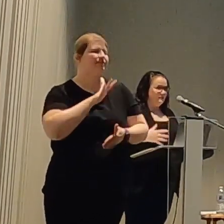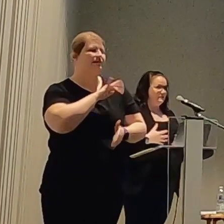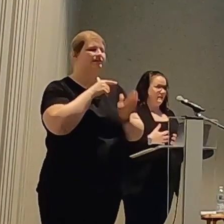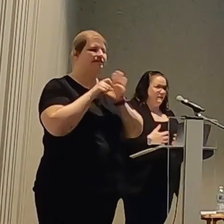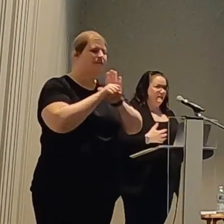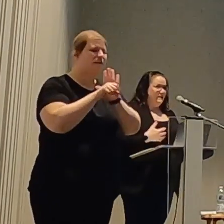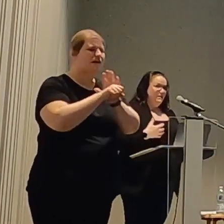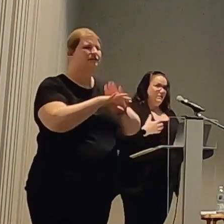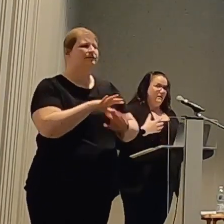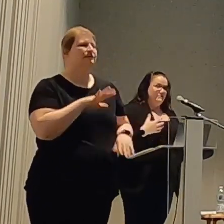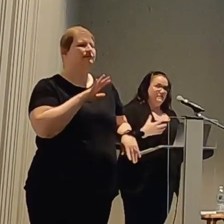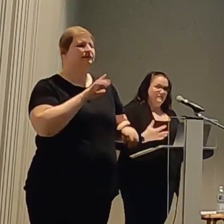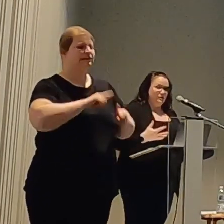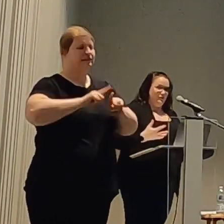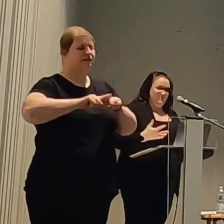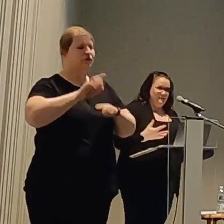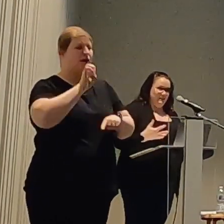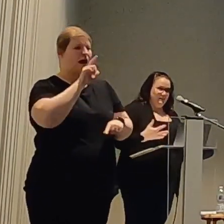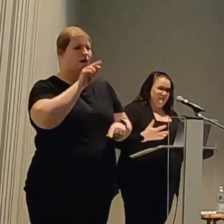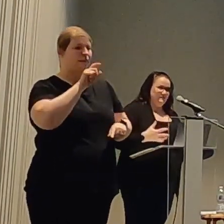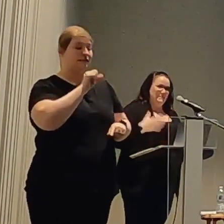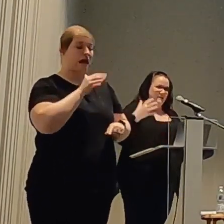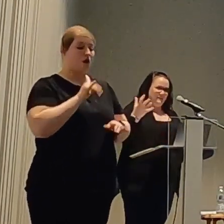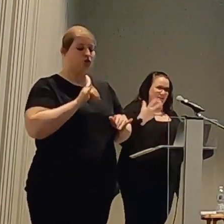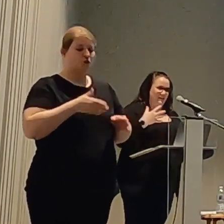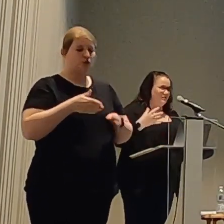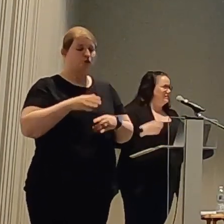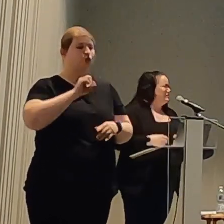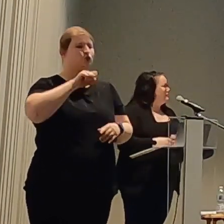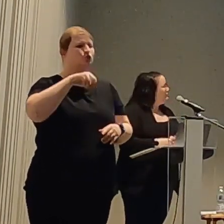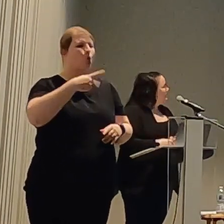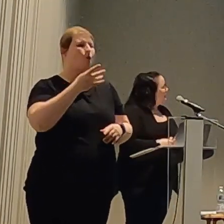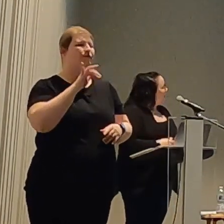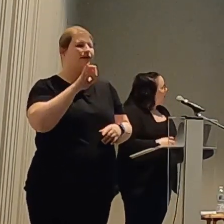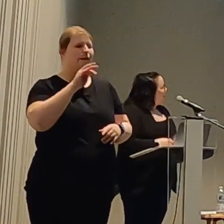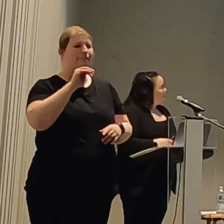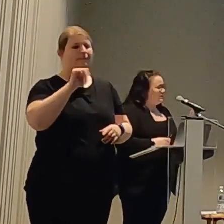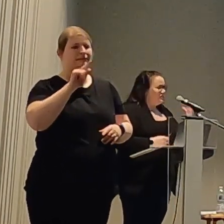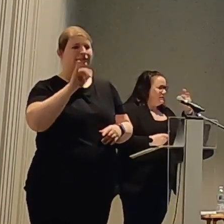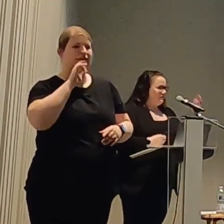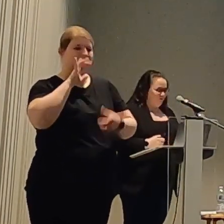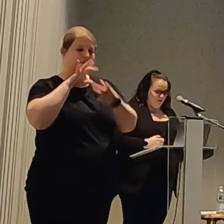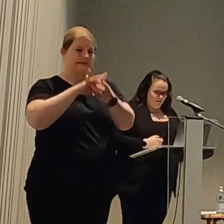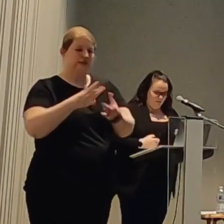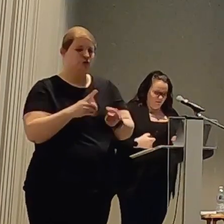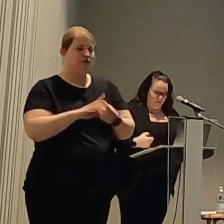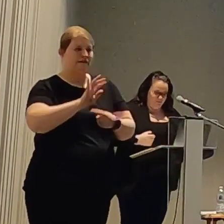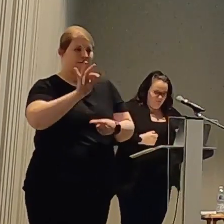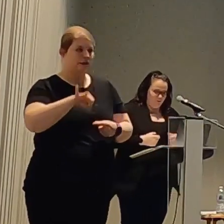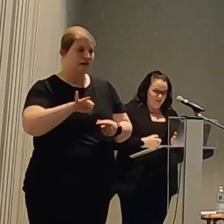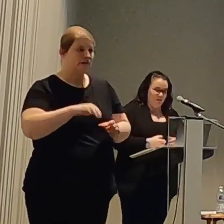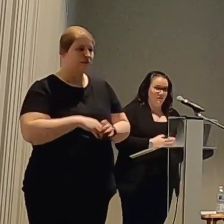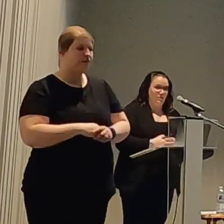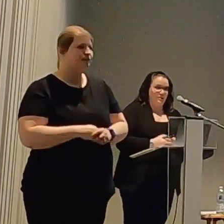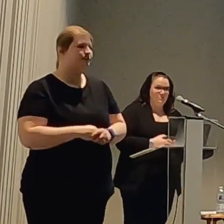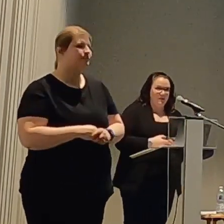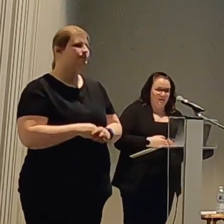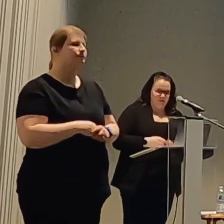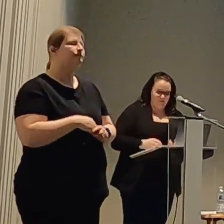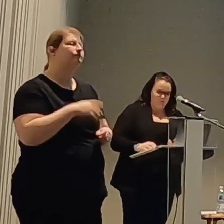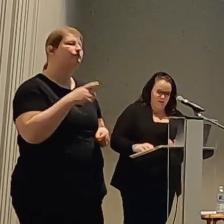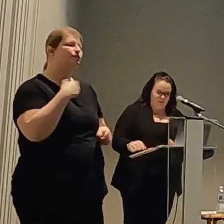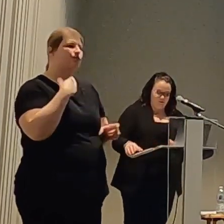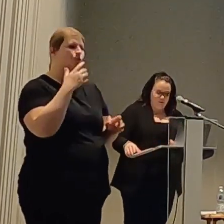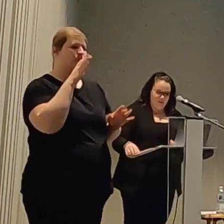the elements, and Sophie Matisse making the connection here to Flint, I want to just give you a little rundown of where it's